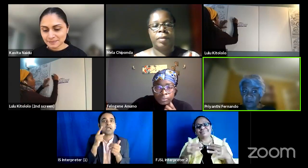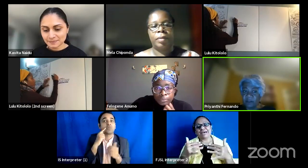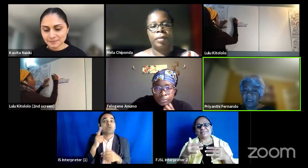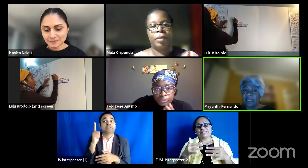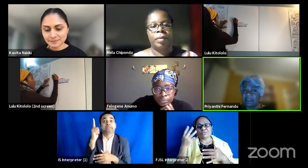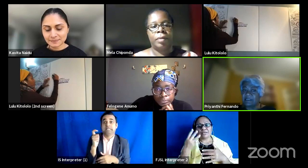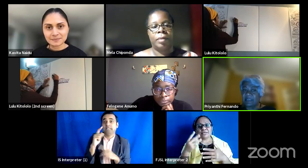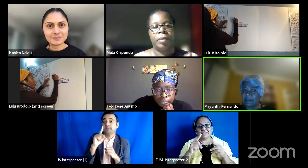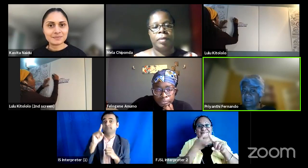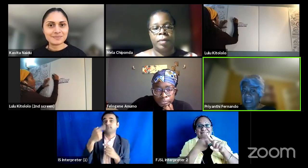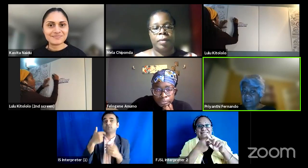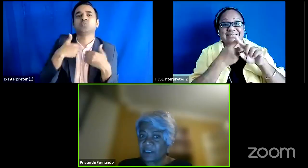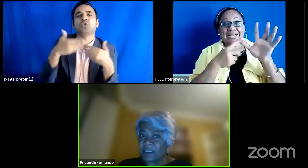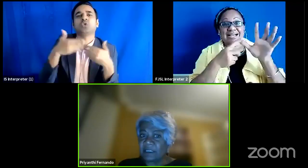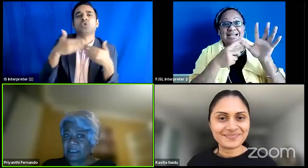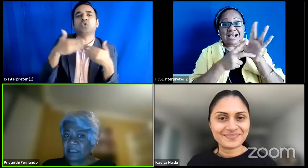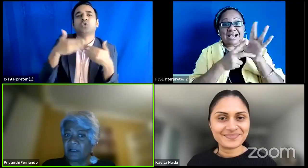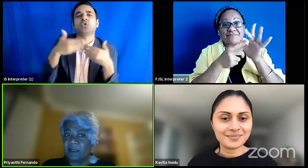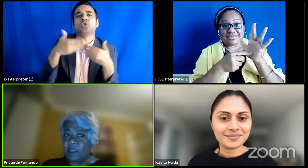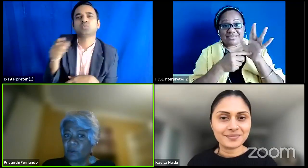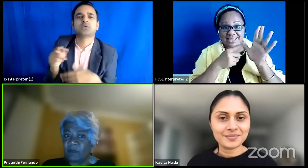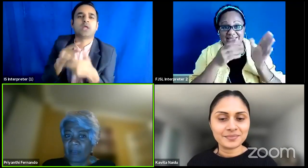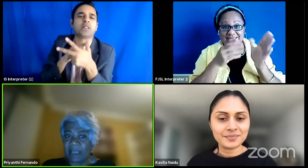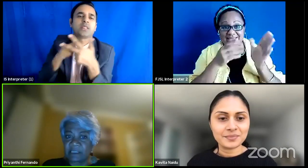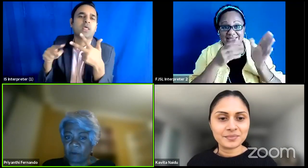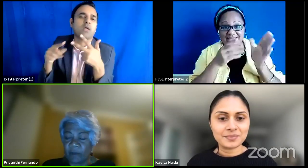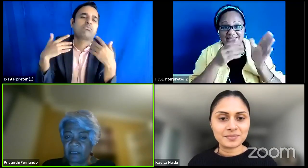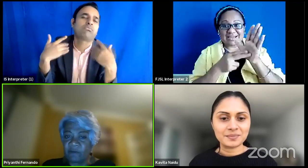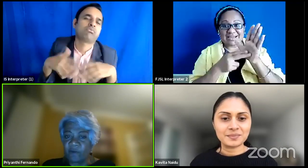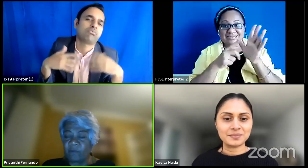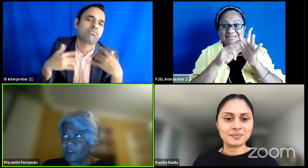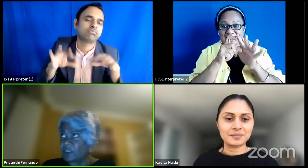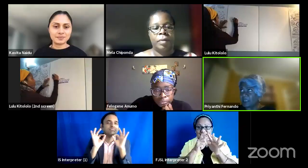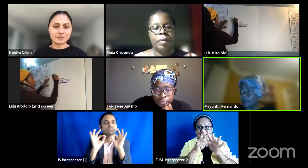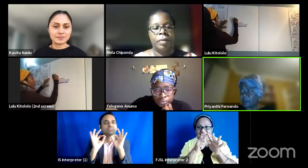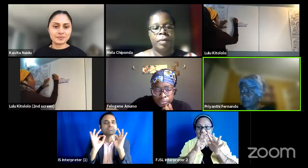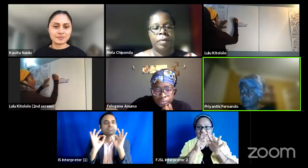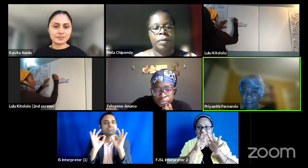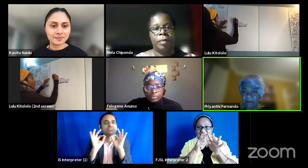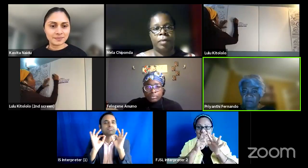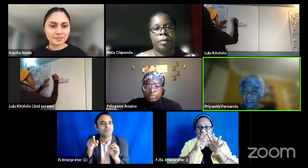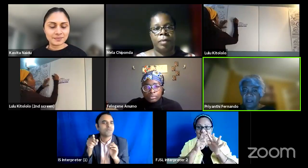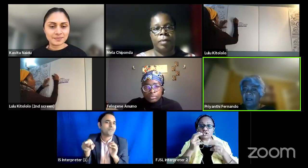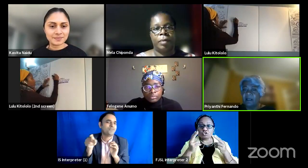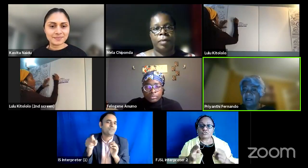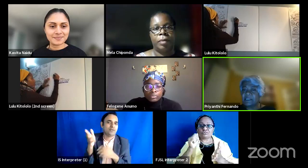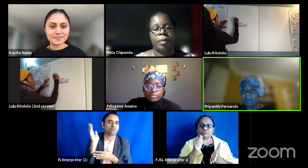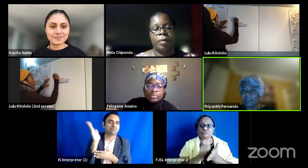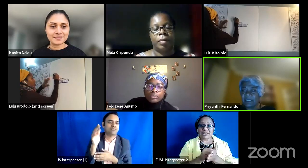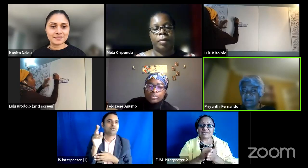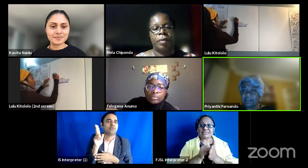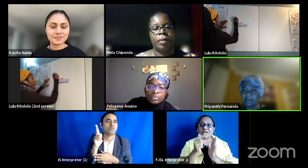Naidu is an international human rights lawyer from Fiji and Australia,